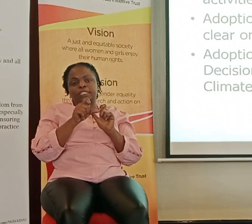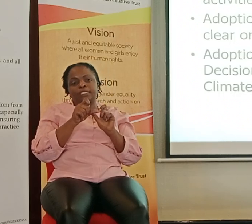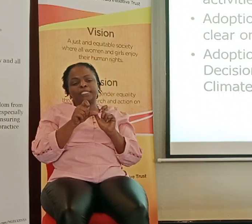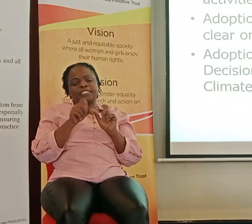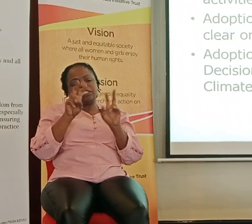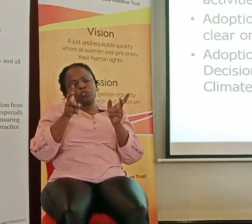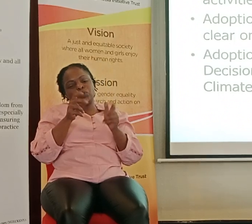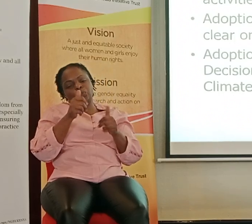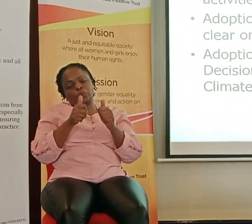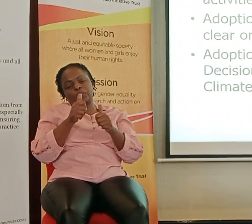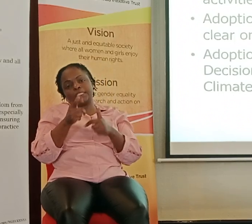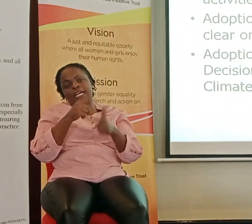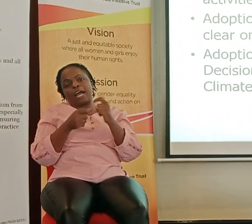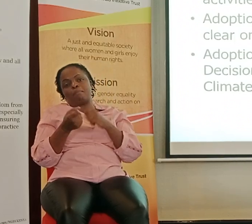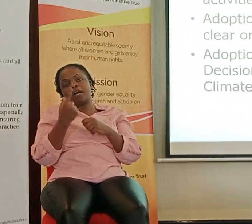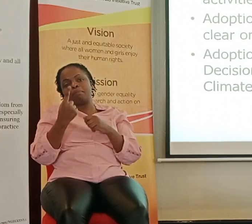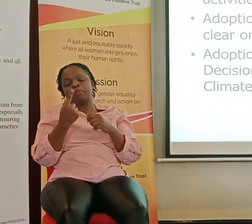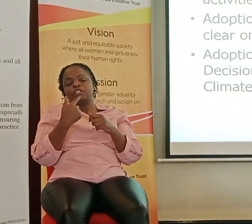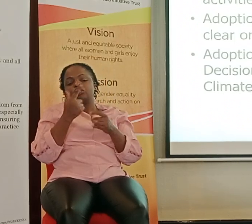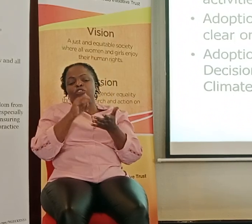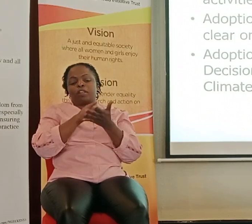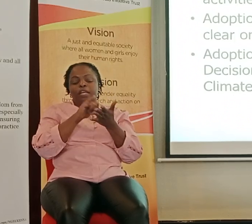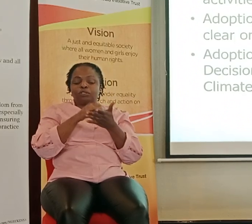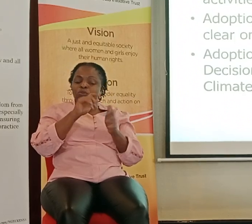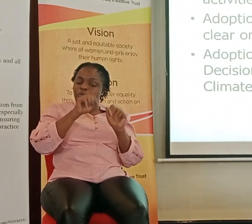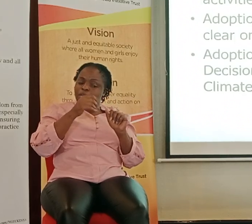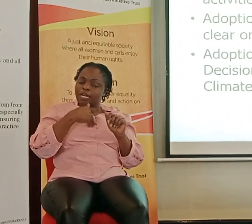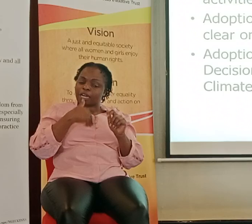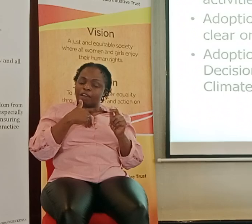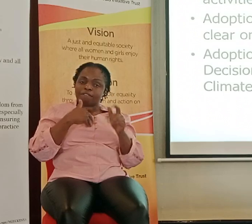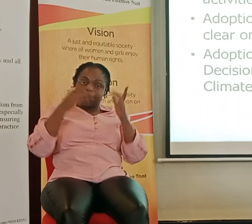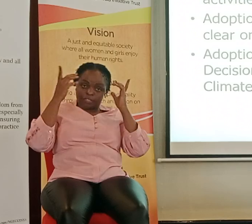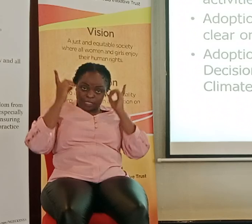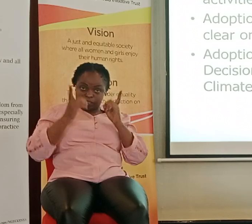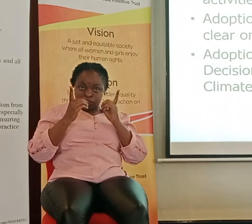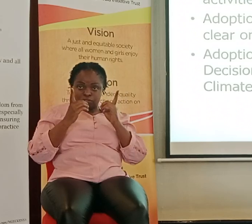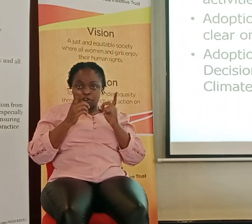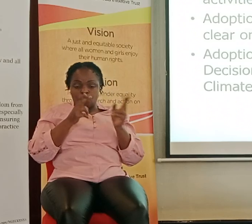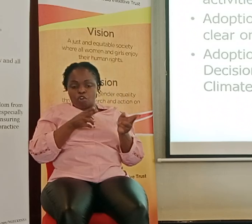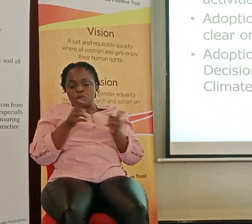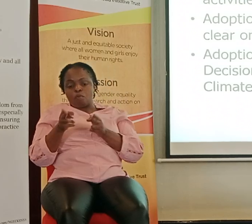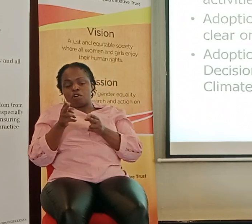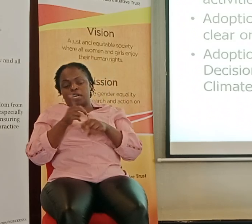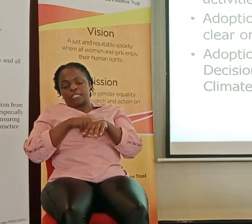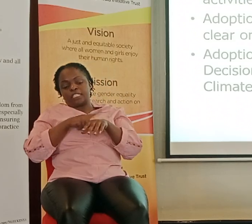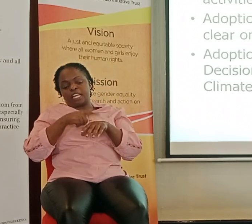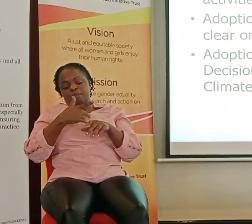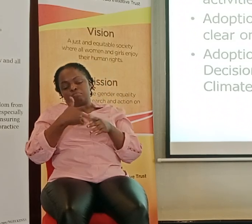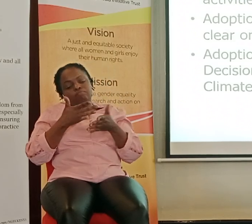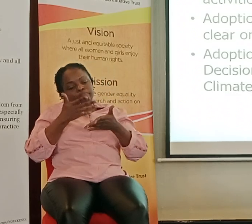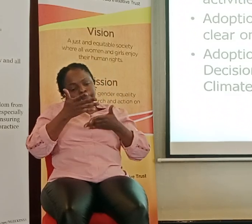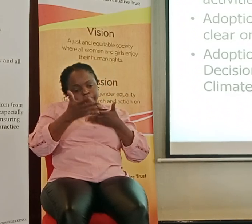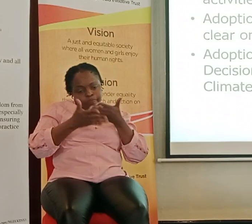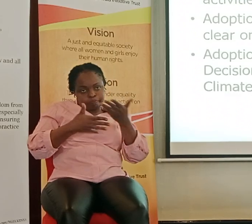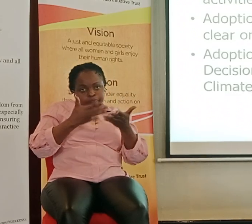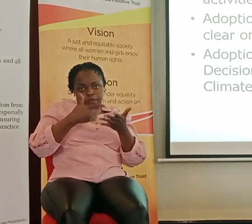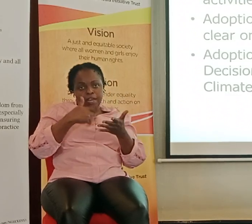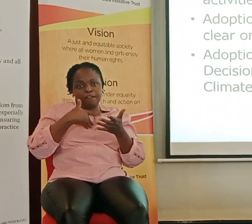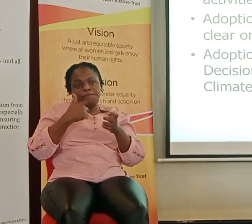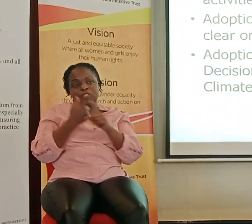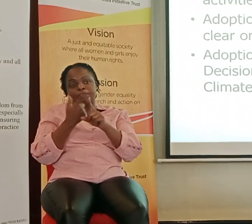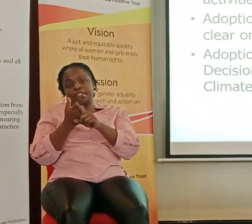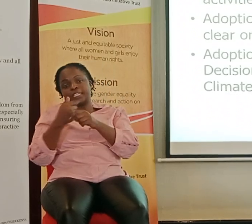with, so that then we get a decision. Ordinarily, during negotiations, we face